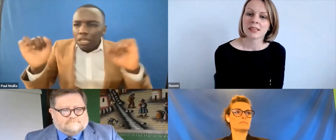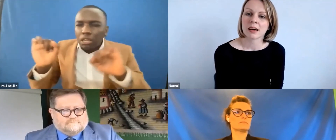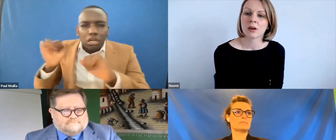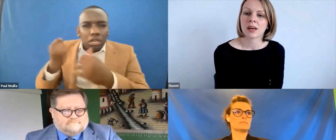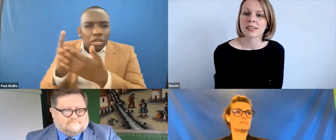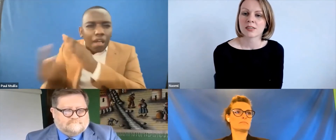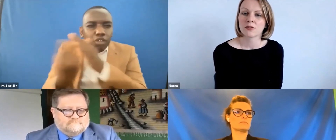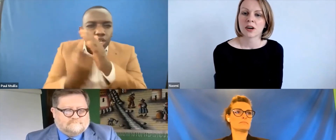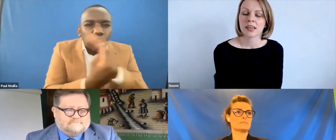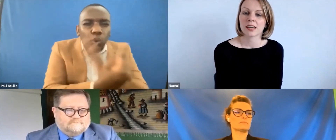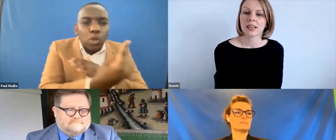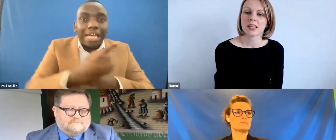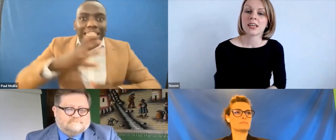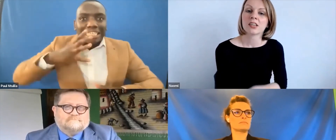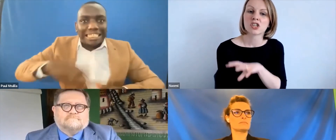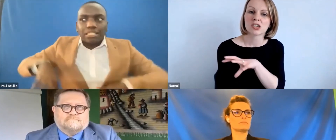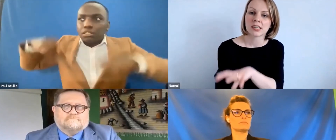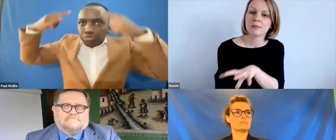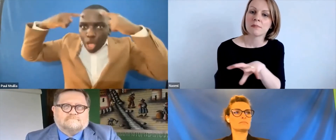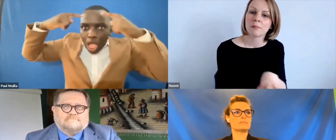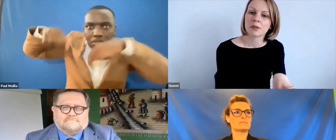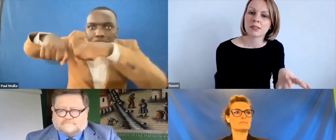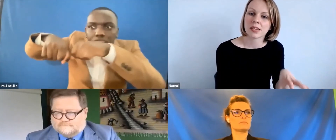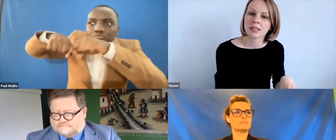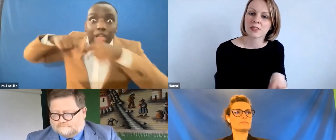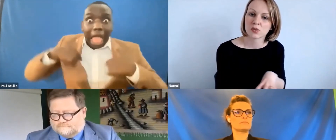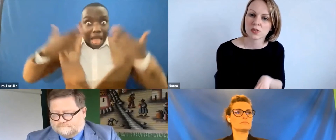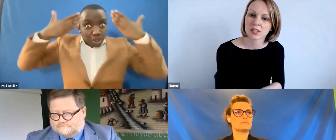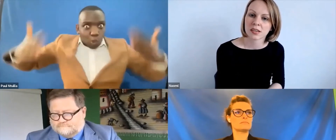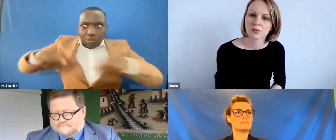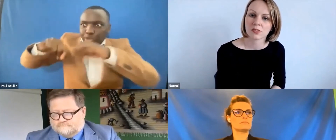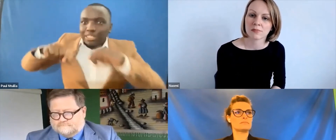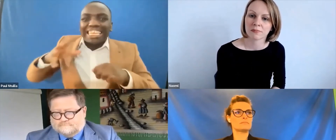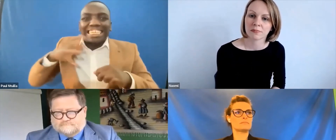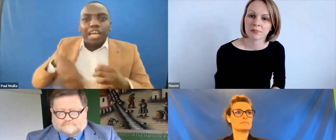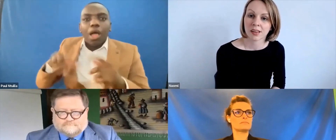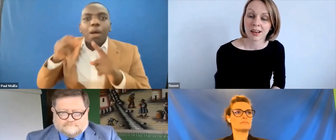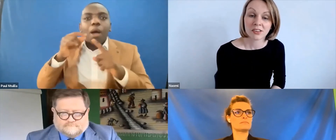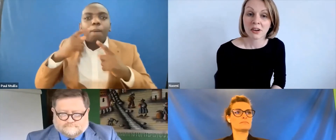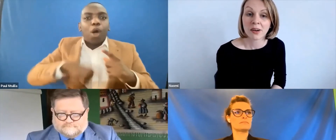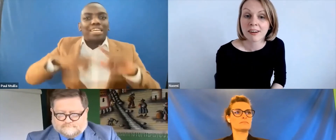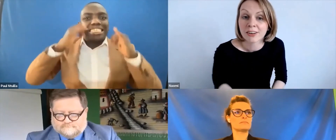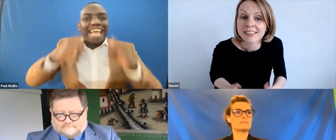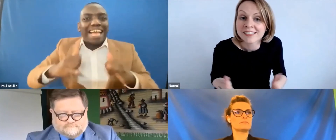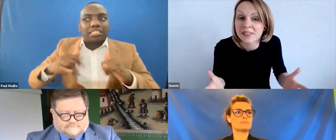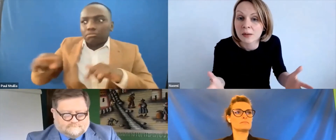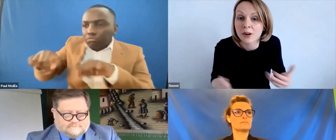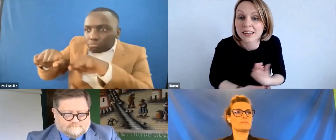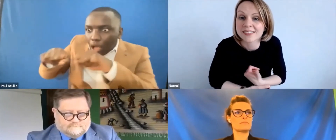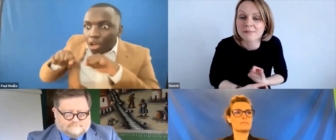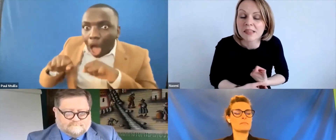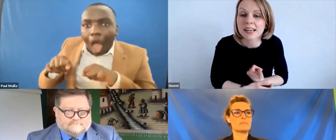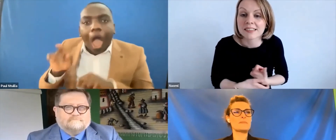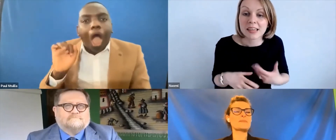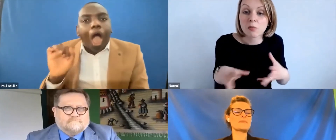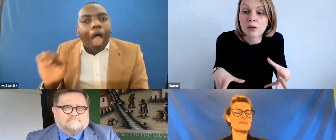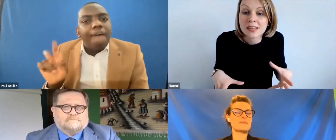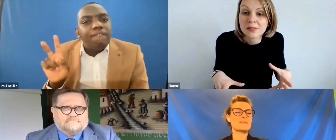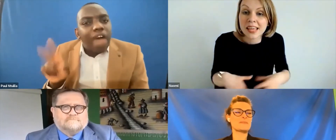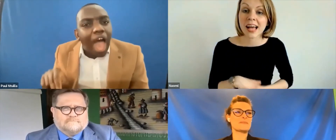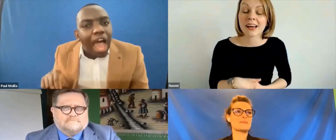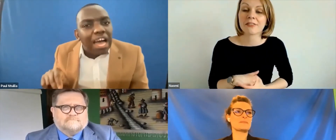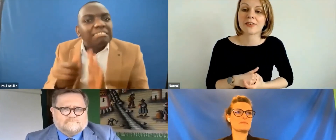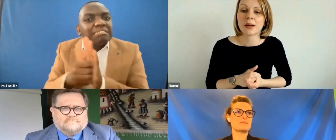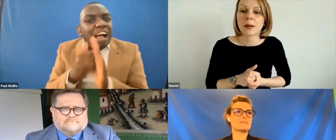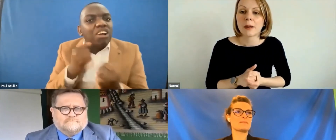Because that will identify each team member's individual skills. I don't know, I can't look inside their brains and say what skills